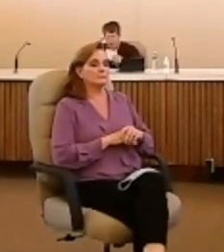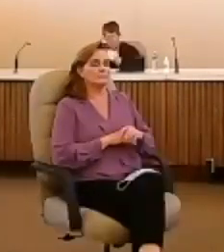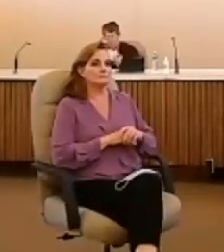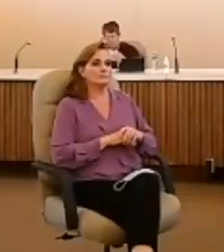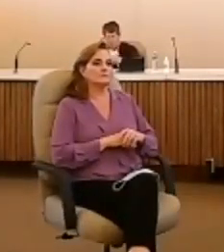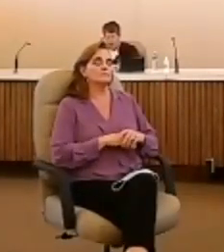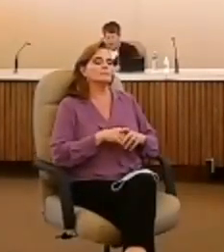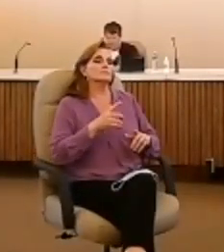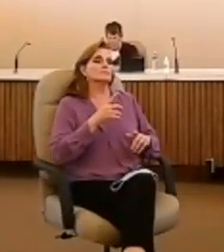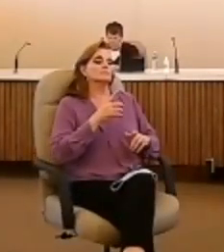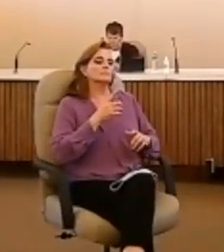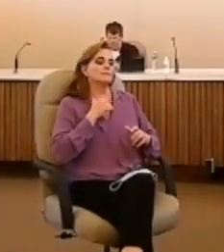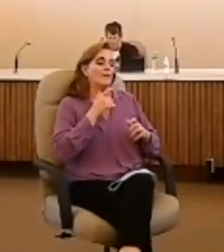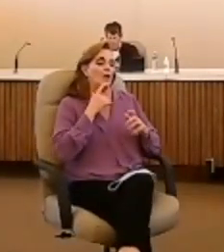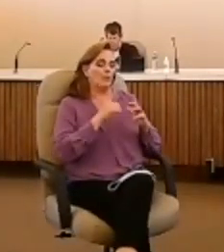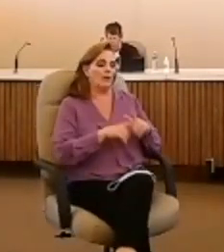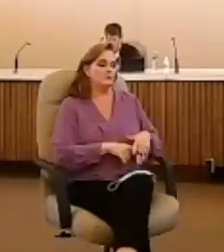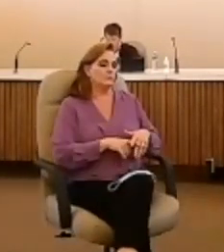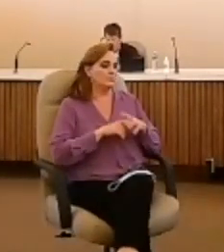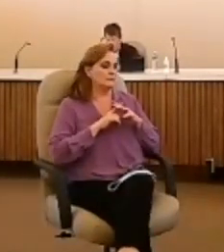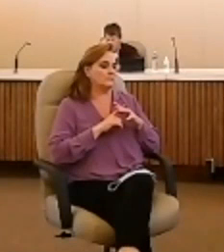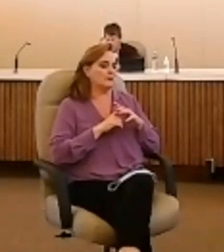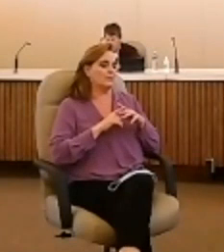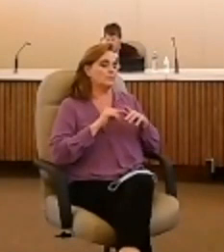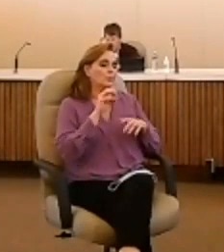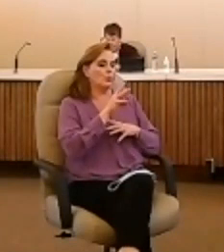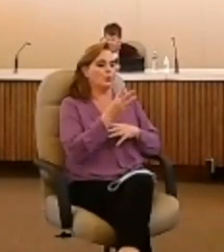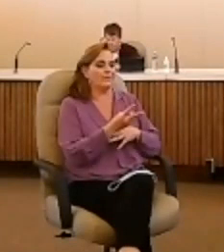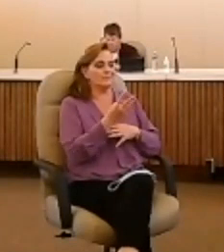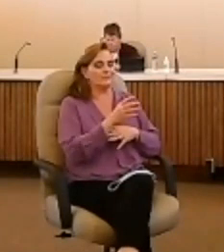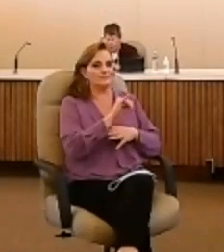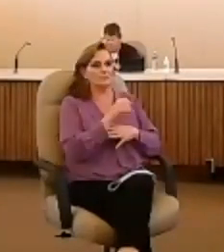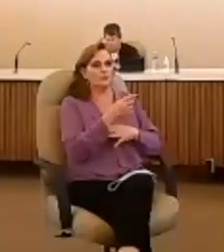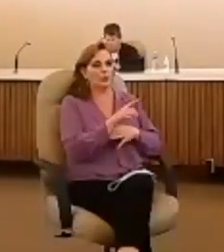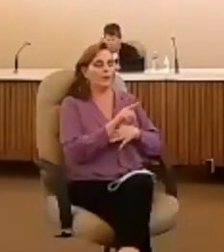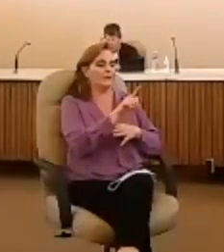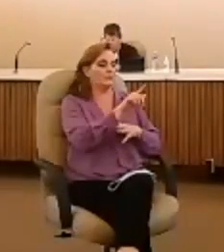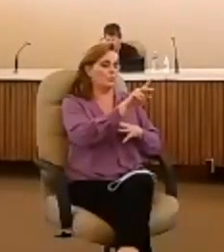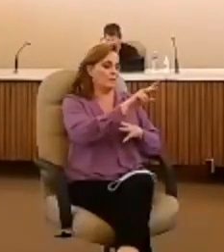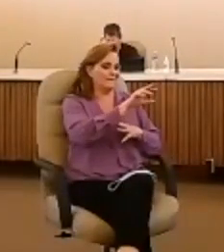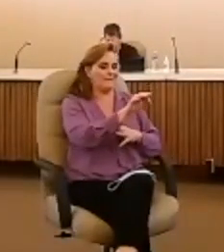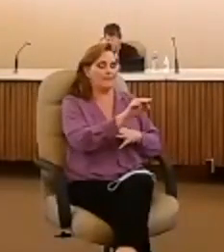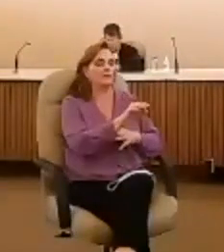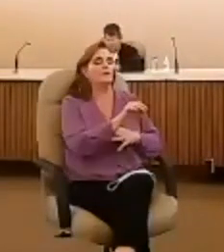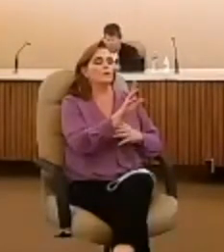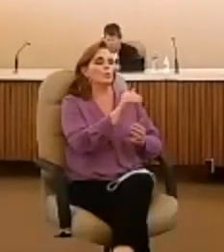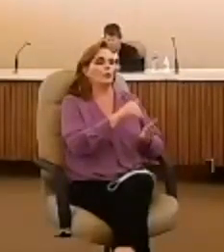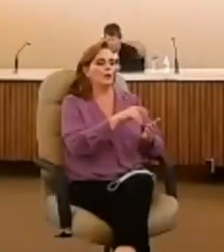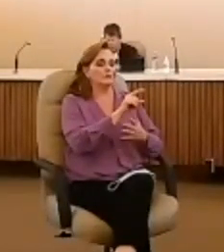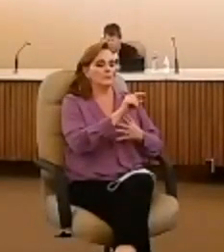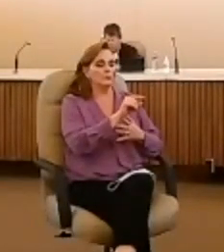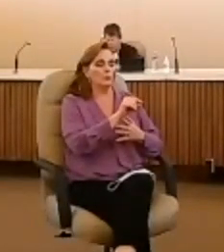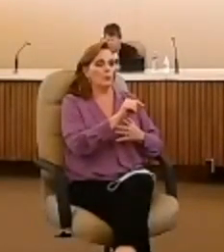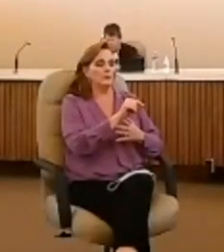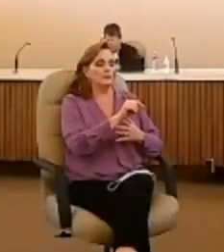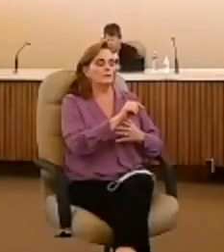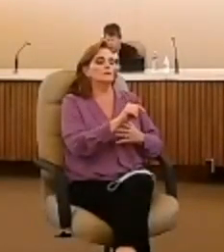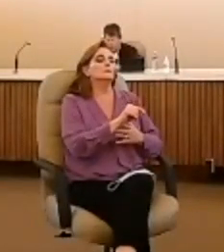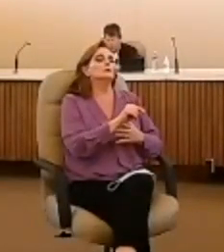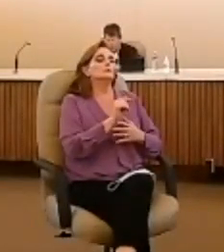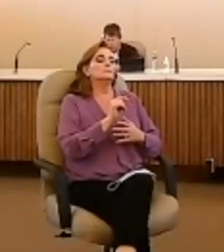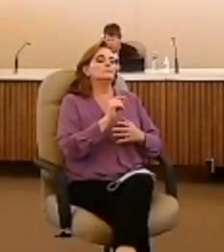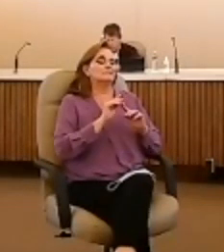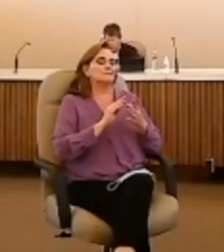I would like to call the Wednesday, July 29th, 2020 Henrietta Town Board Special Permit Meeting to